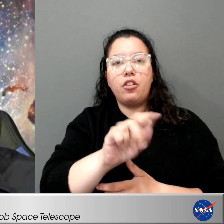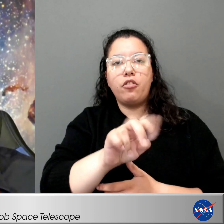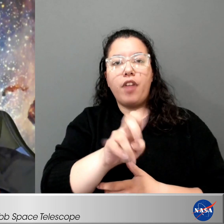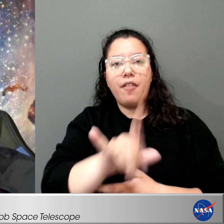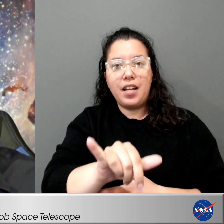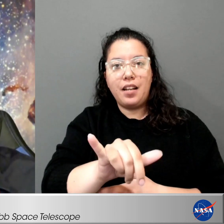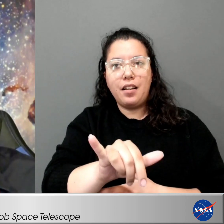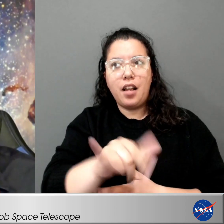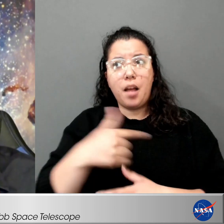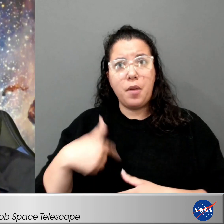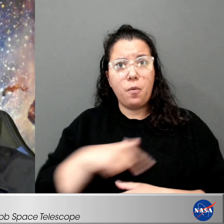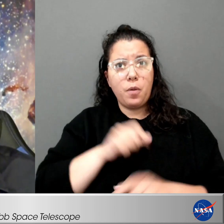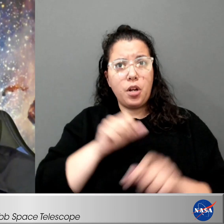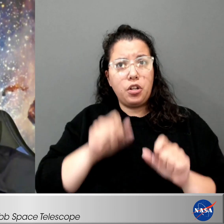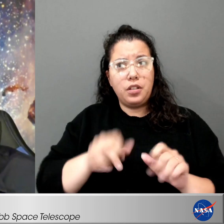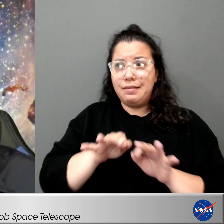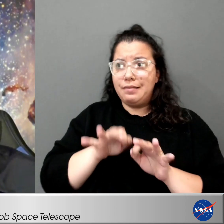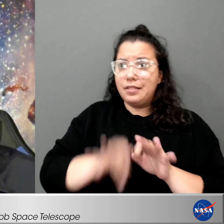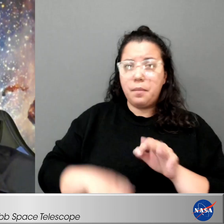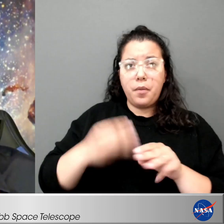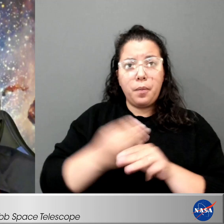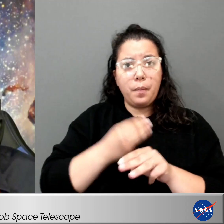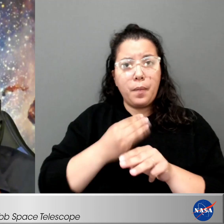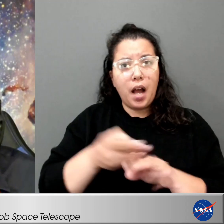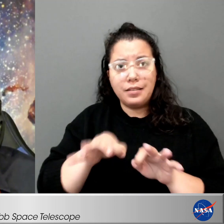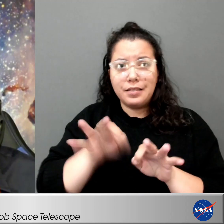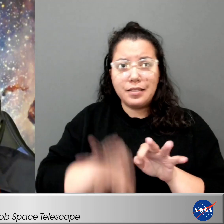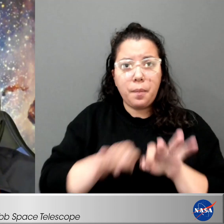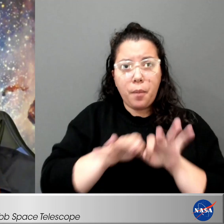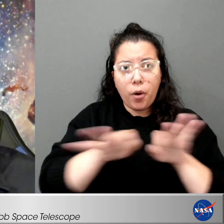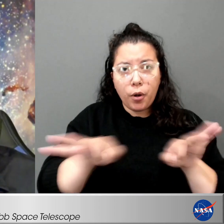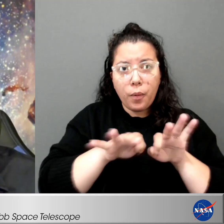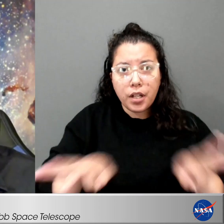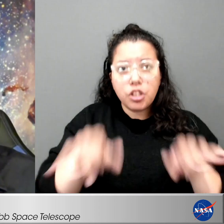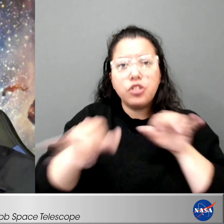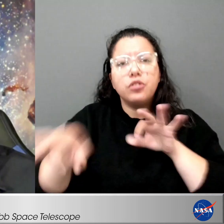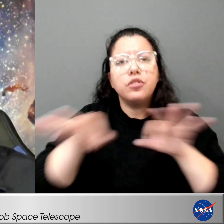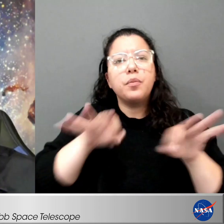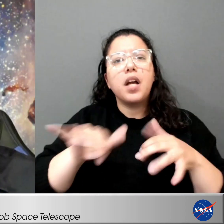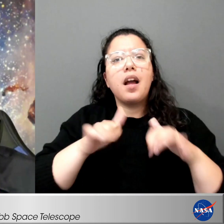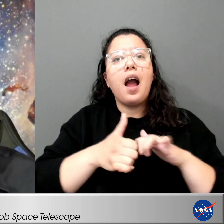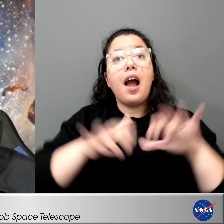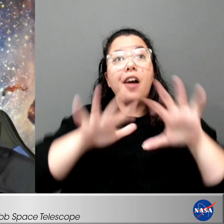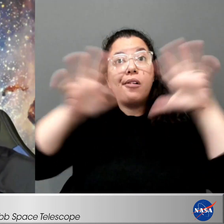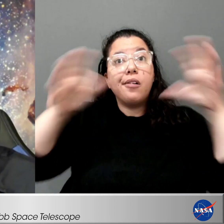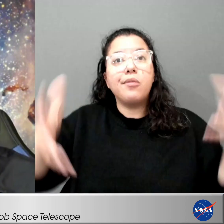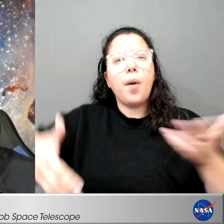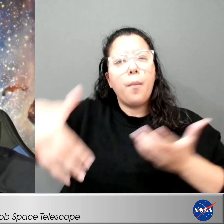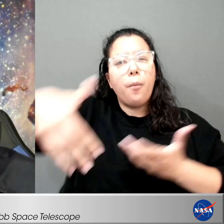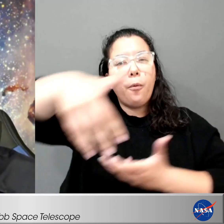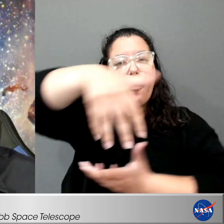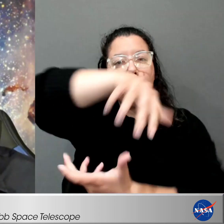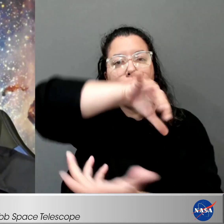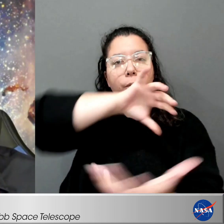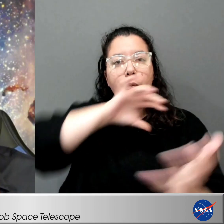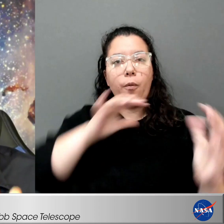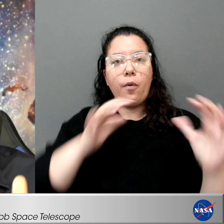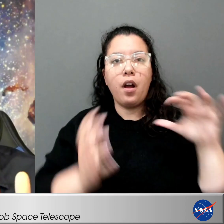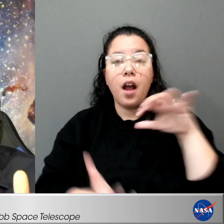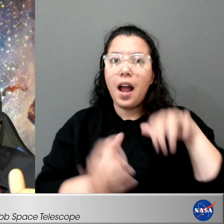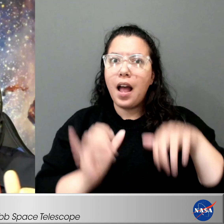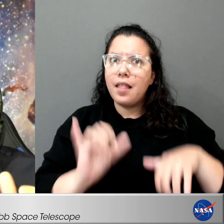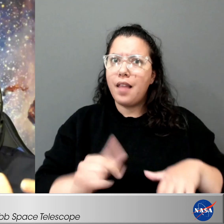really simple equations that could tell us about how things in the universe moved. And that was really just incredible to me, that we